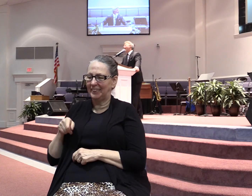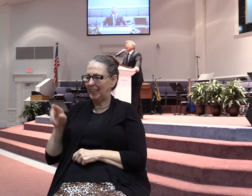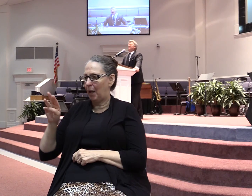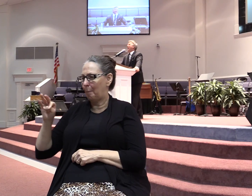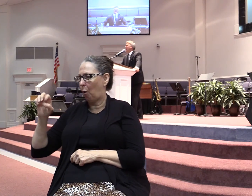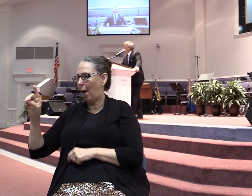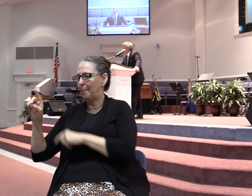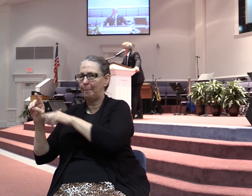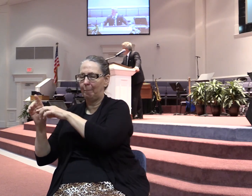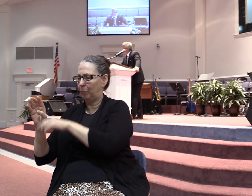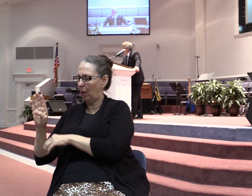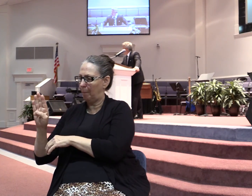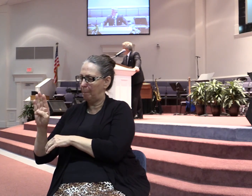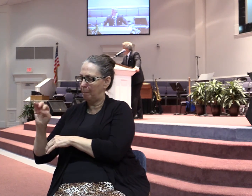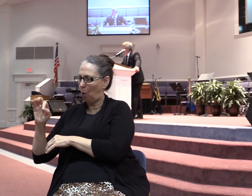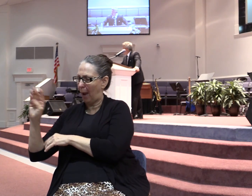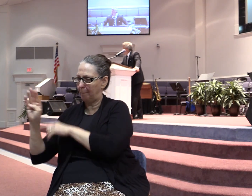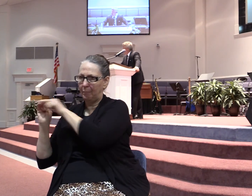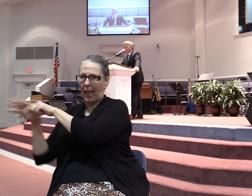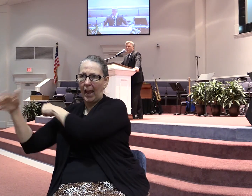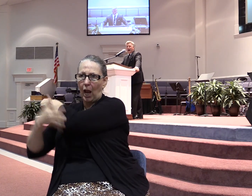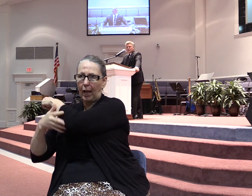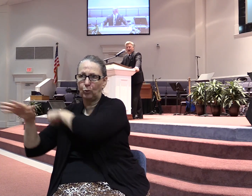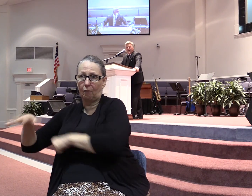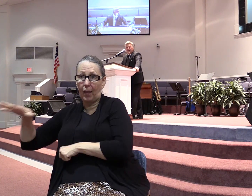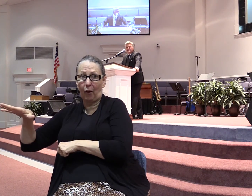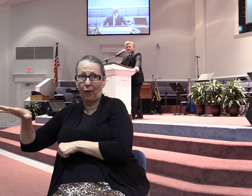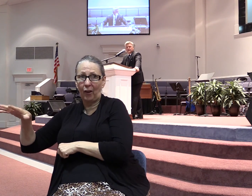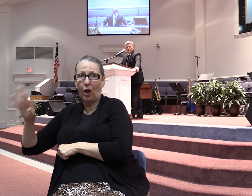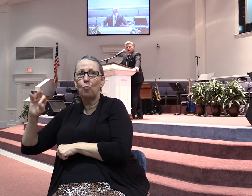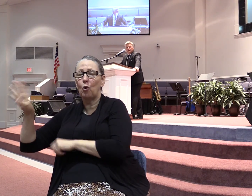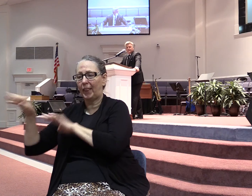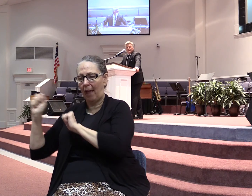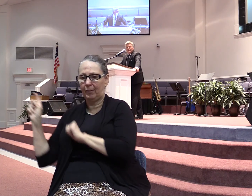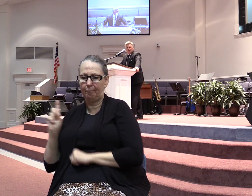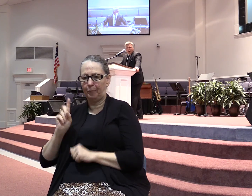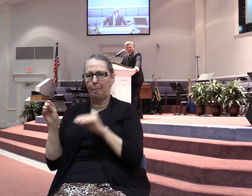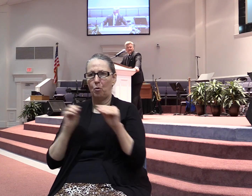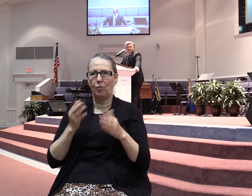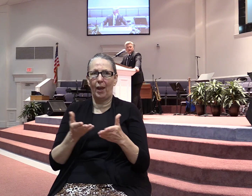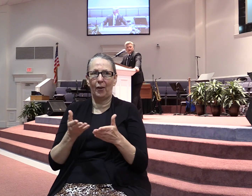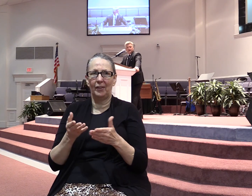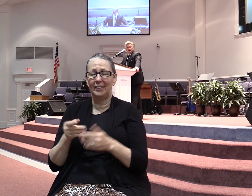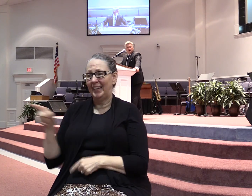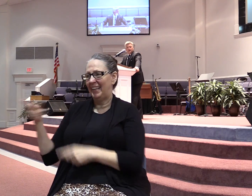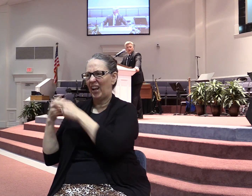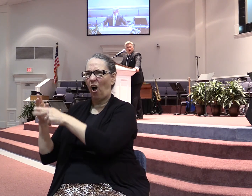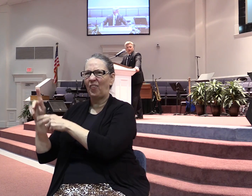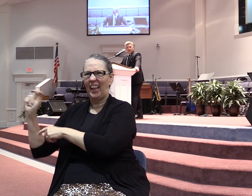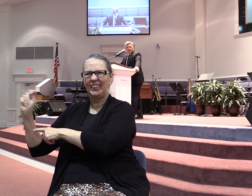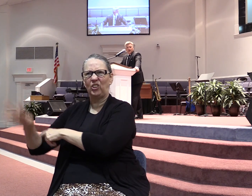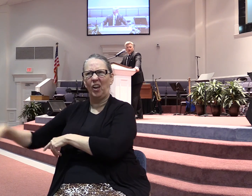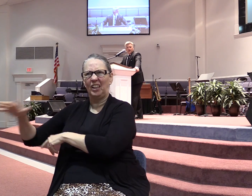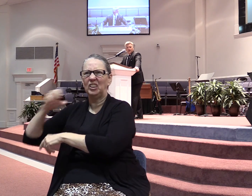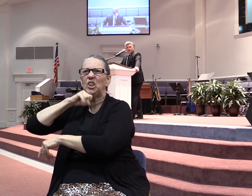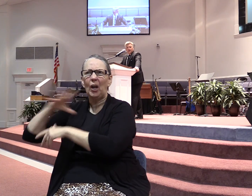are a washpot. You know what a washpot is? It's a toilet.